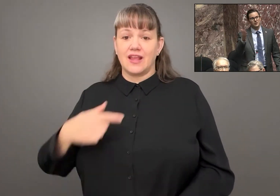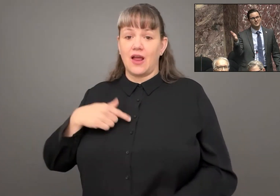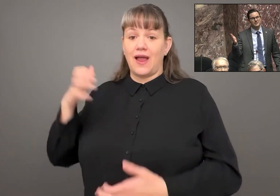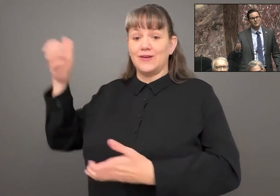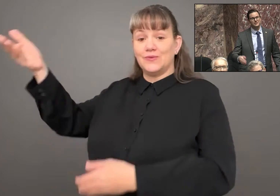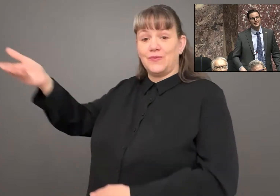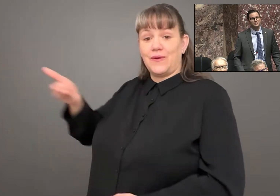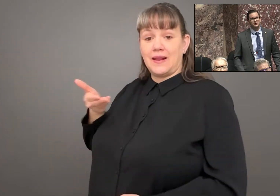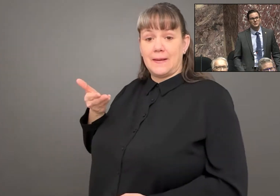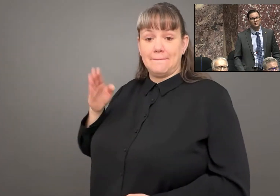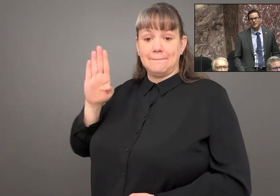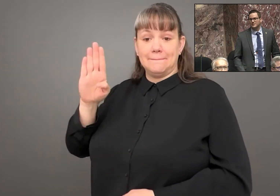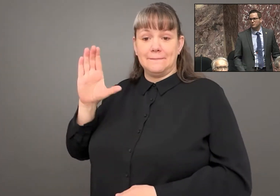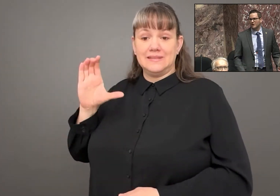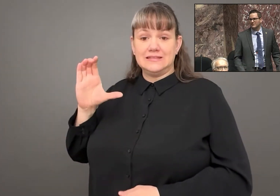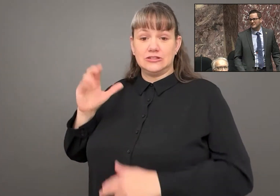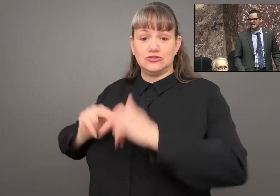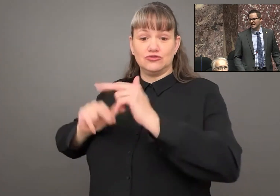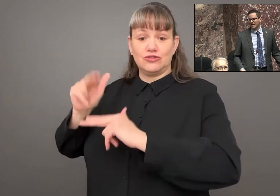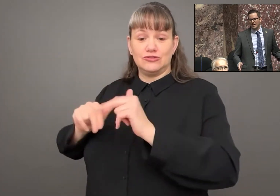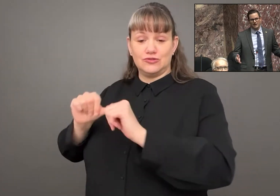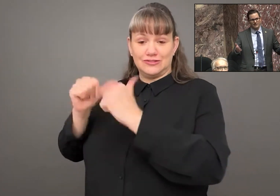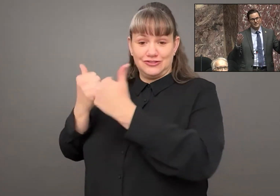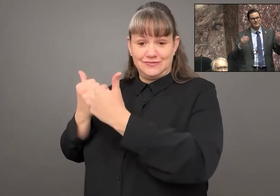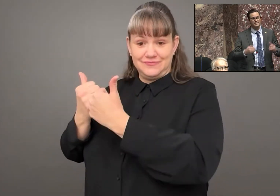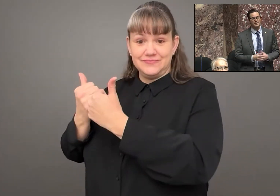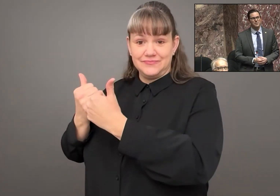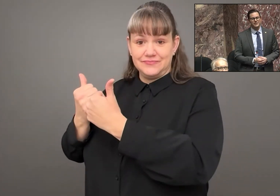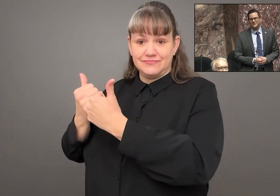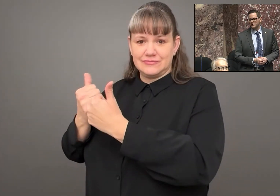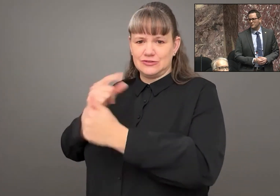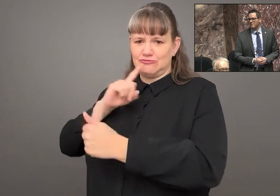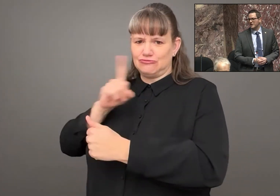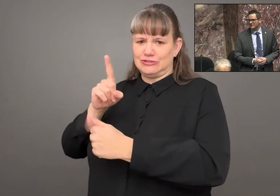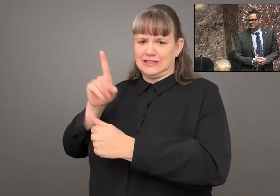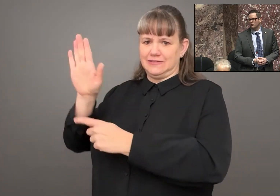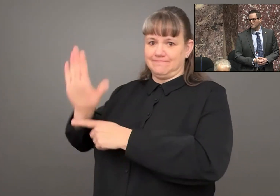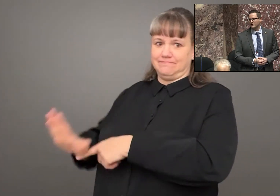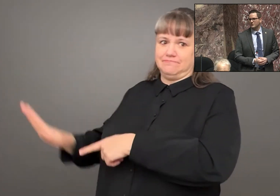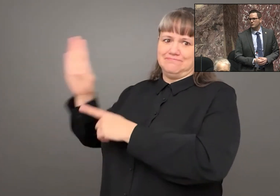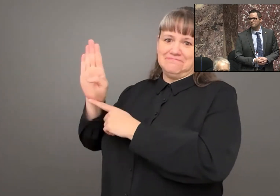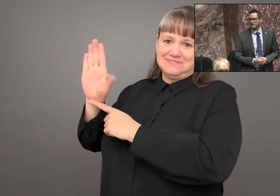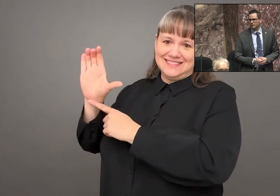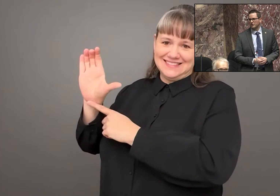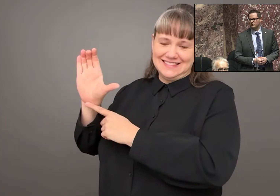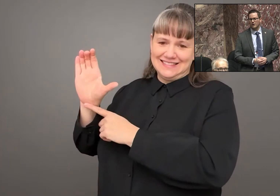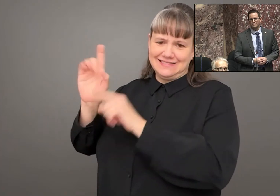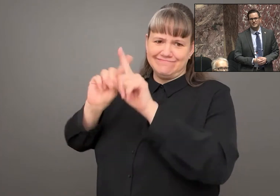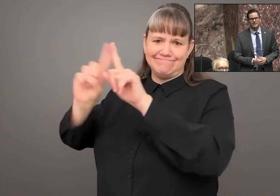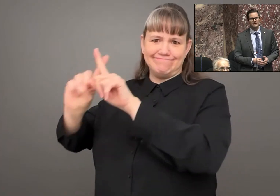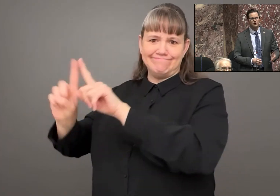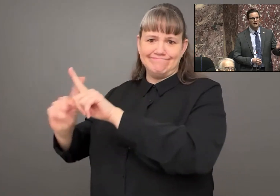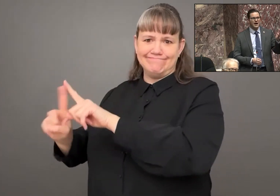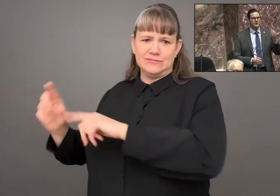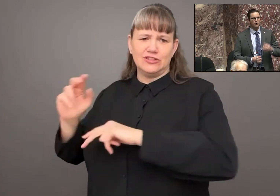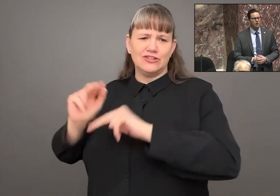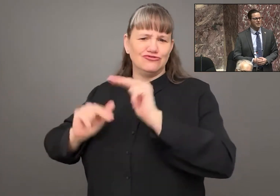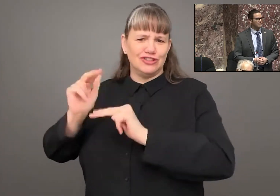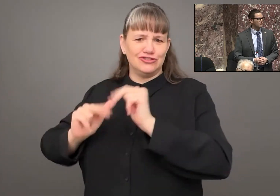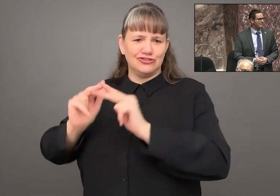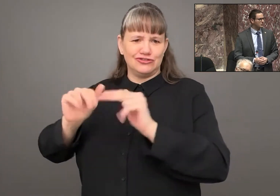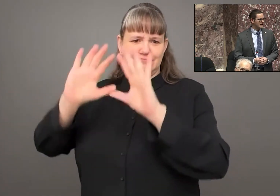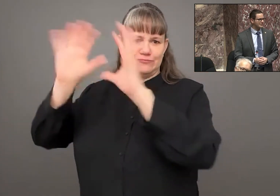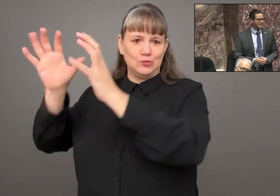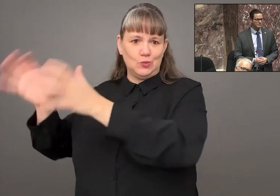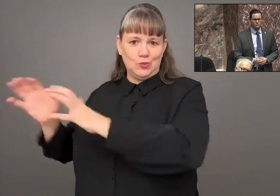as construction associations from across the province. These companies do amazing work to build our province, and I know all